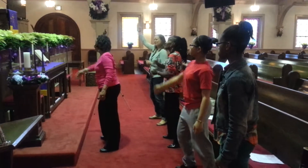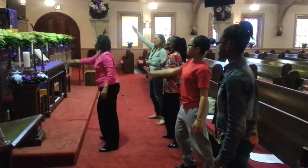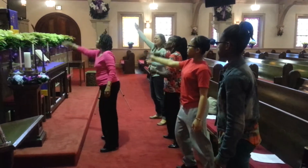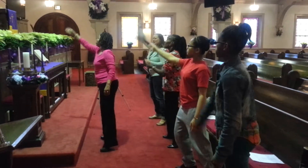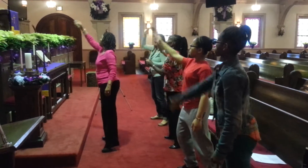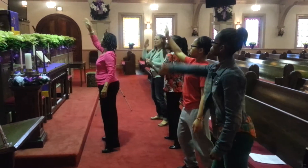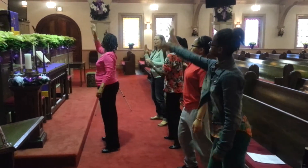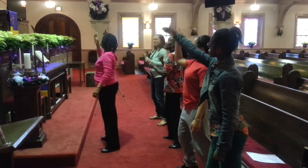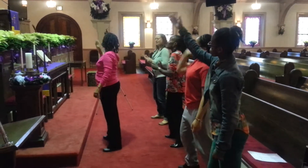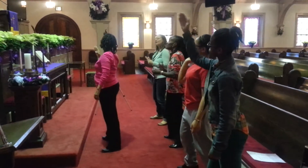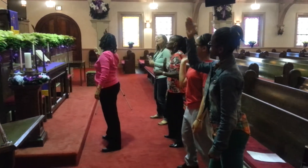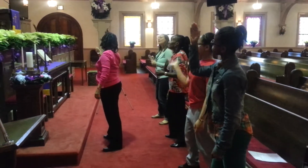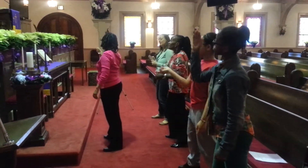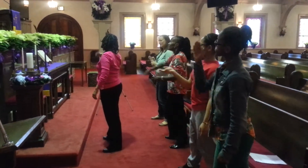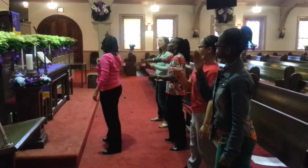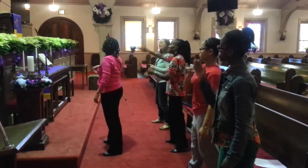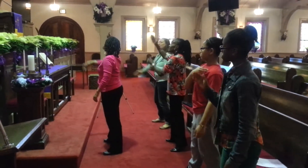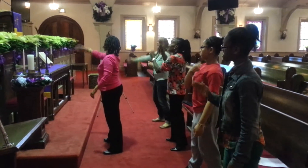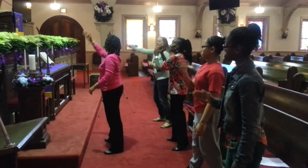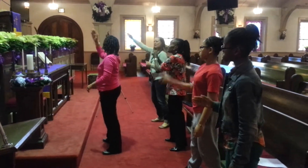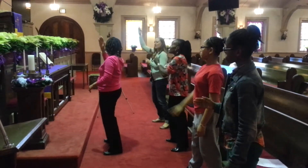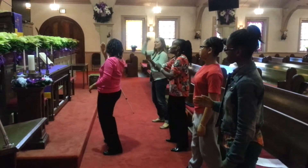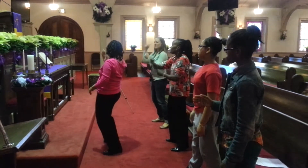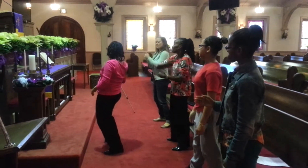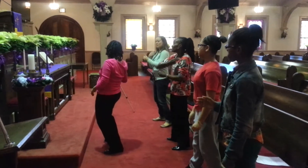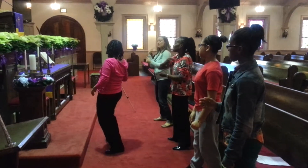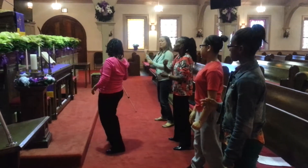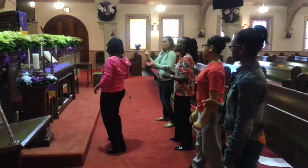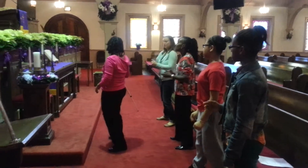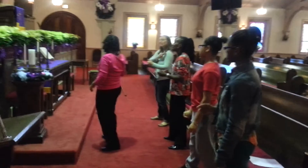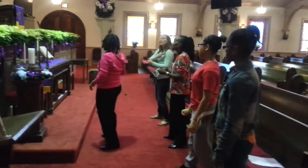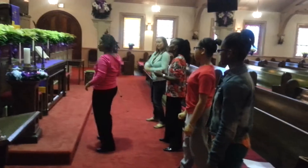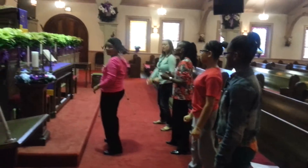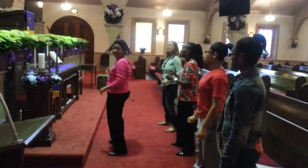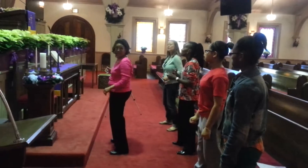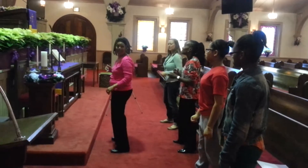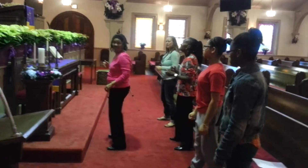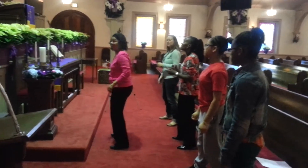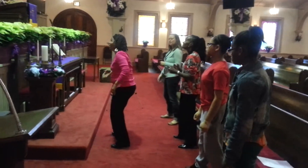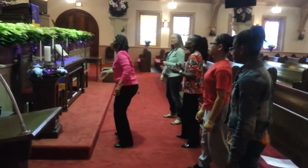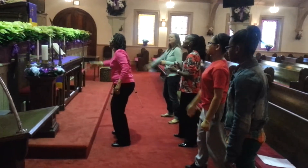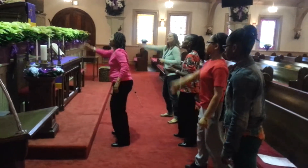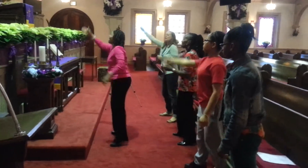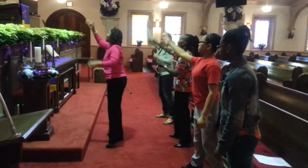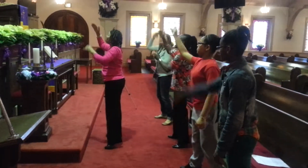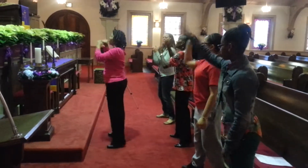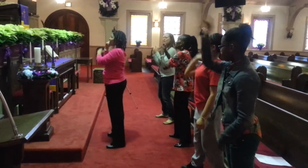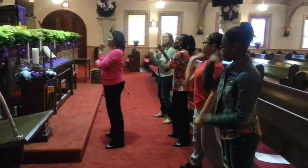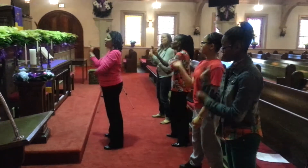God, still make it an arch, okay? You may not come all the way down, but it's still an arch, okay? God with